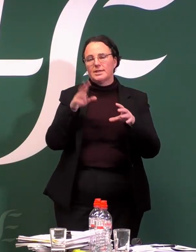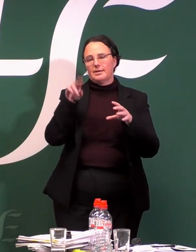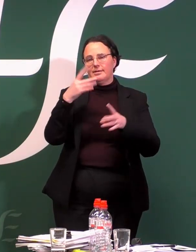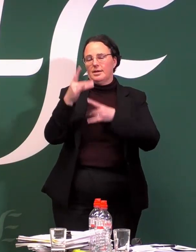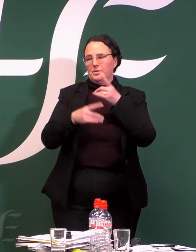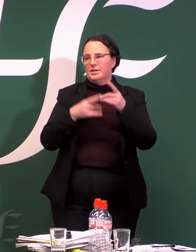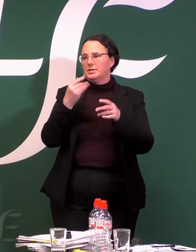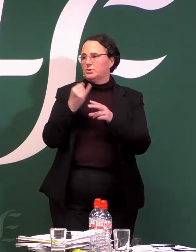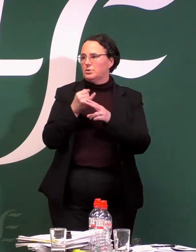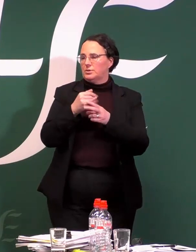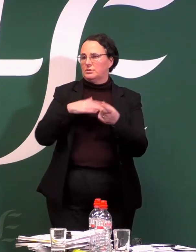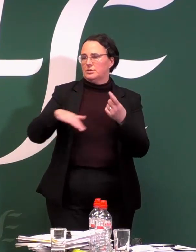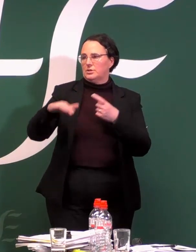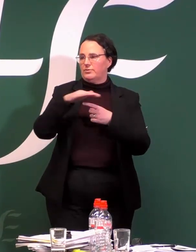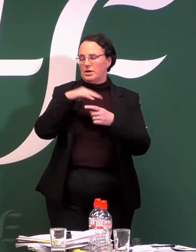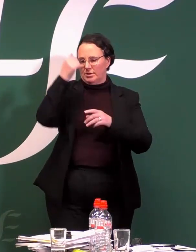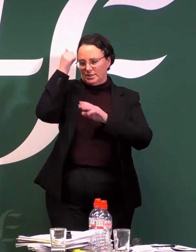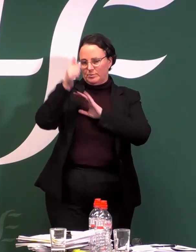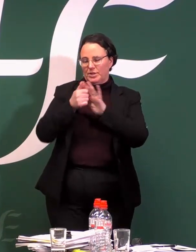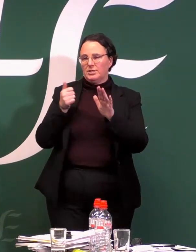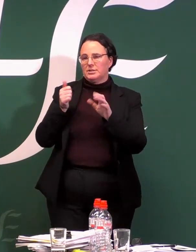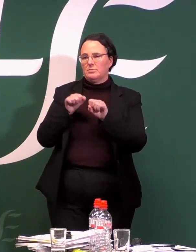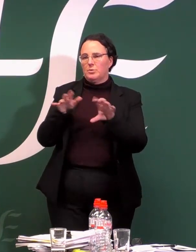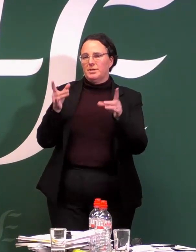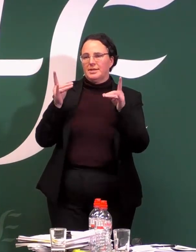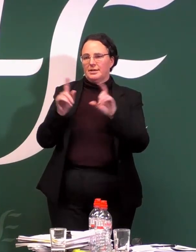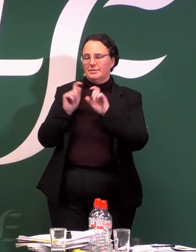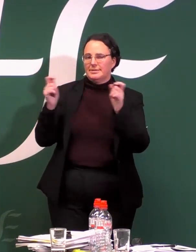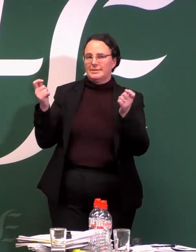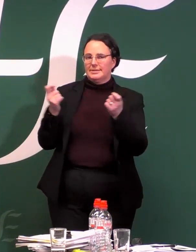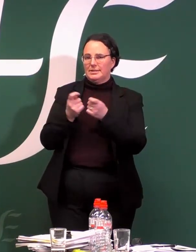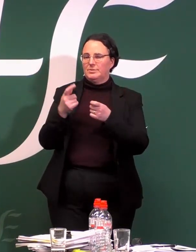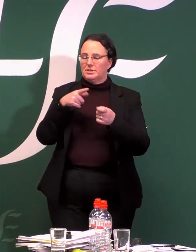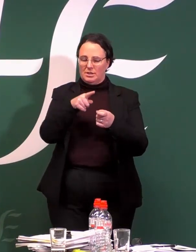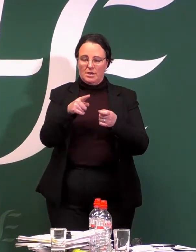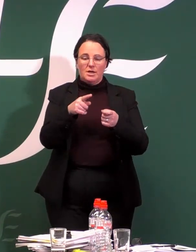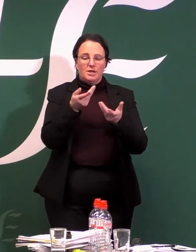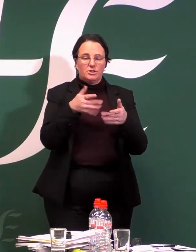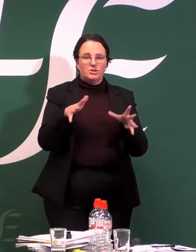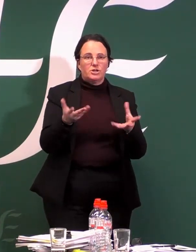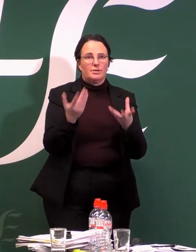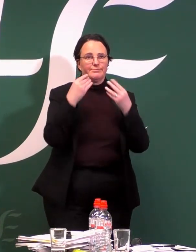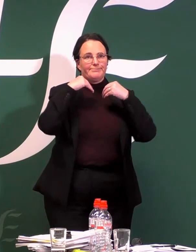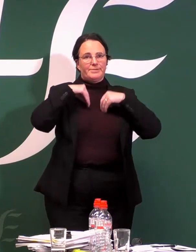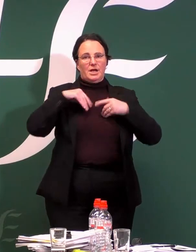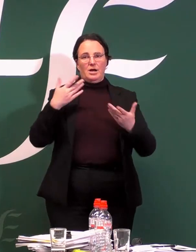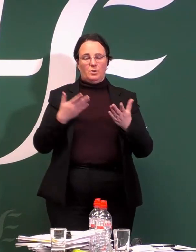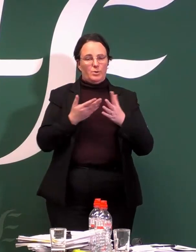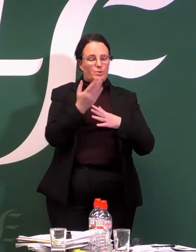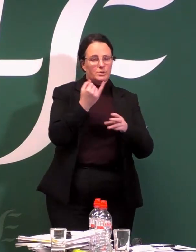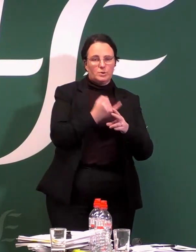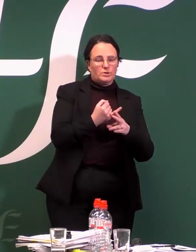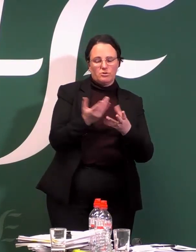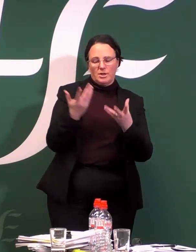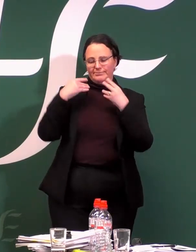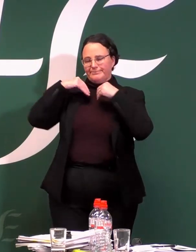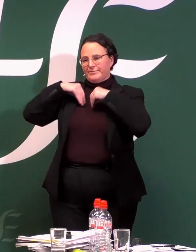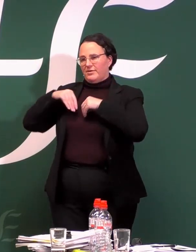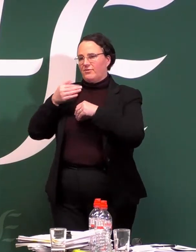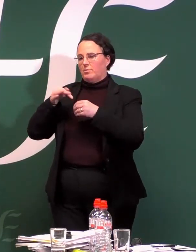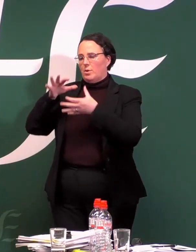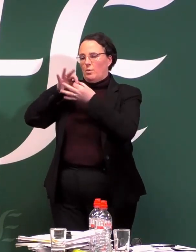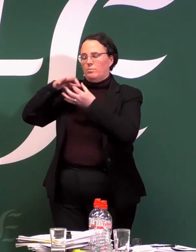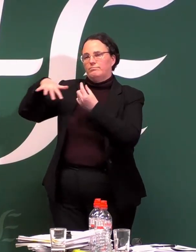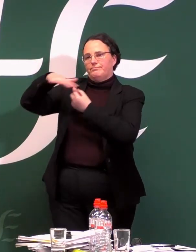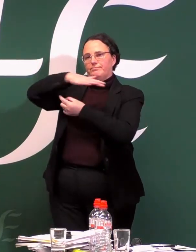setting. Our experience of our public health teams is, for the large part, children are acquiring it in household settings rather than acquiring it in school settings, and